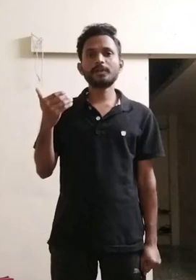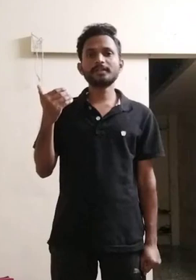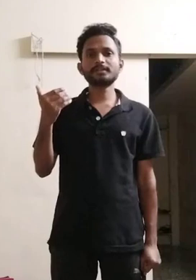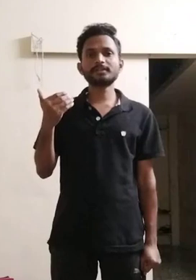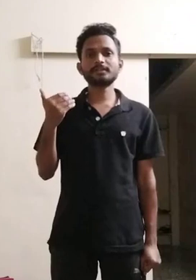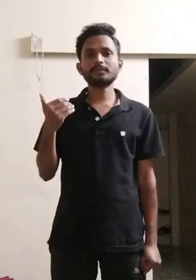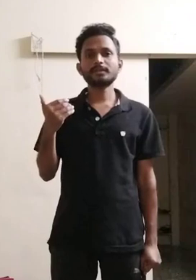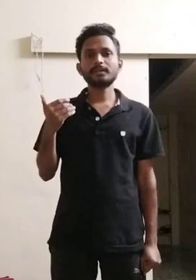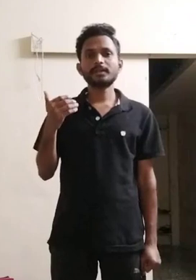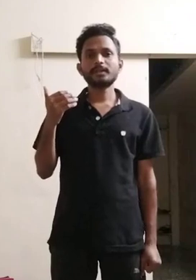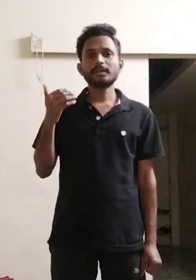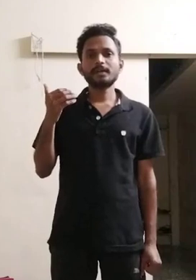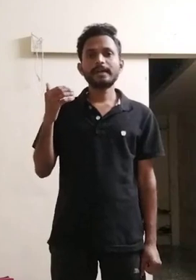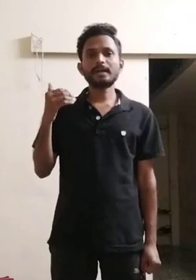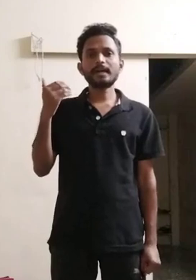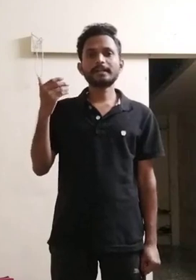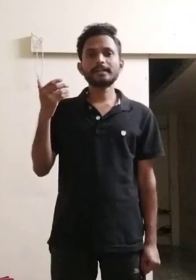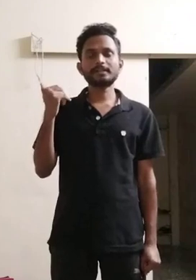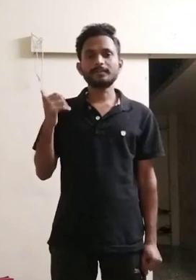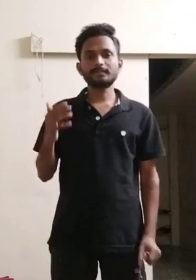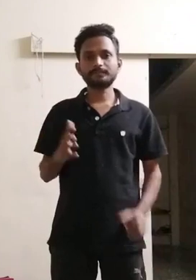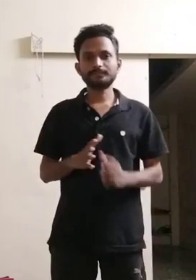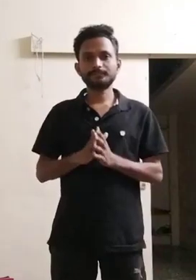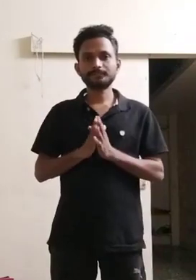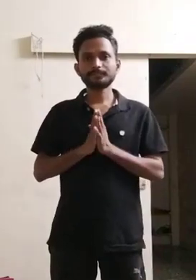operating system and architecture.